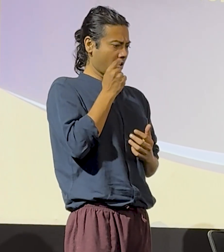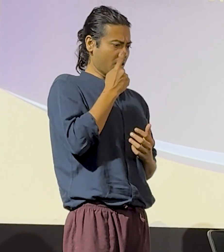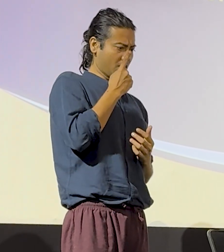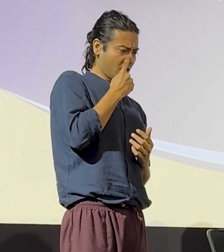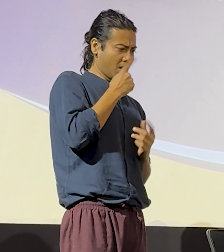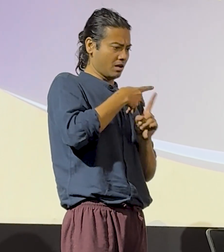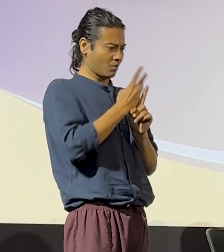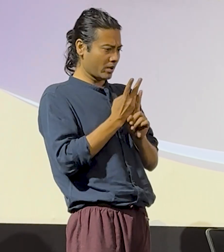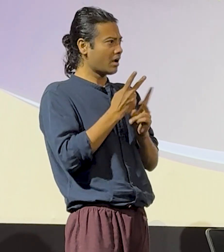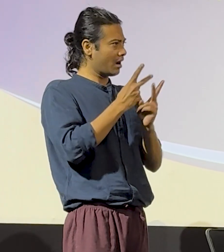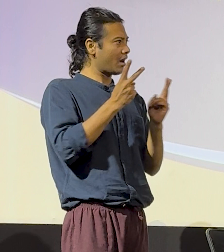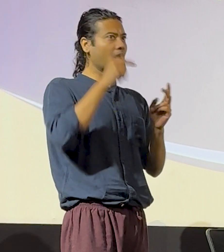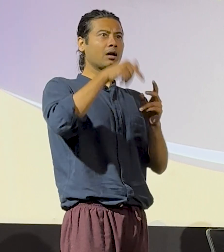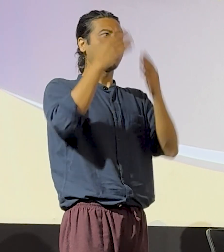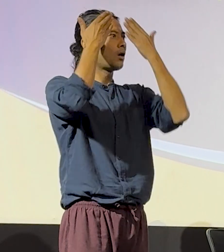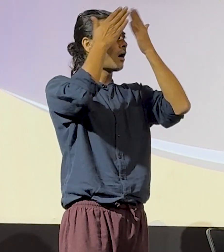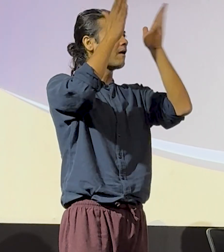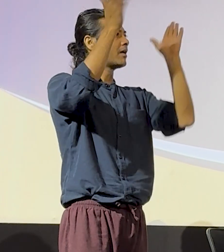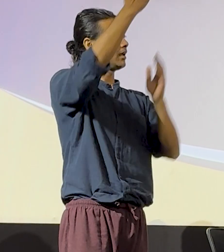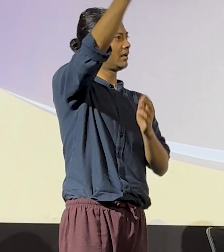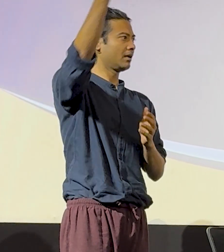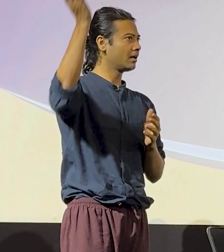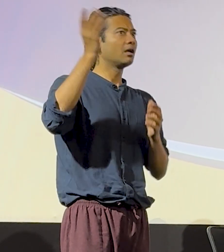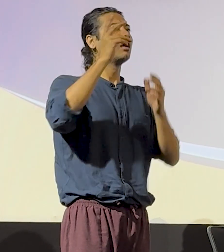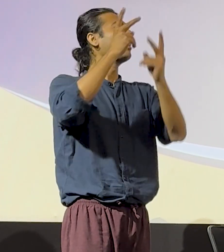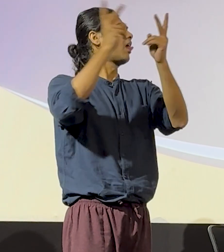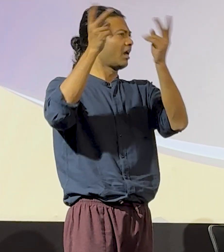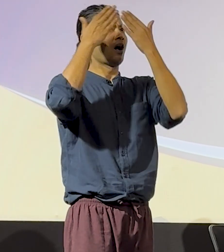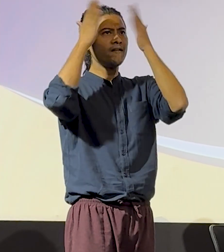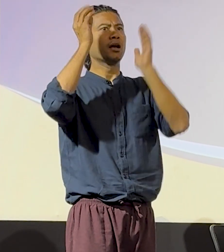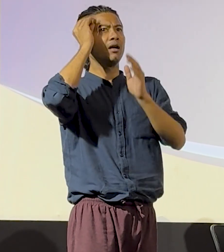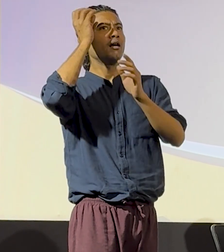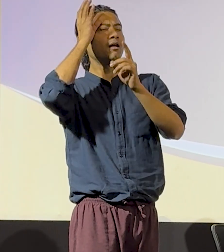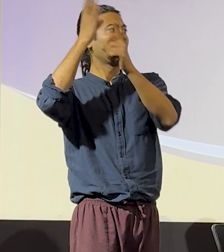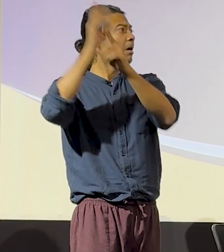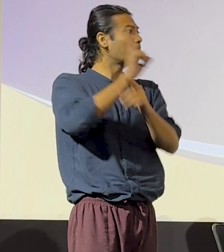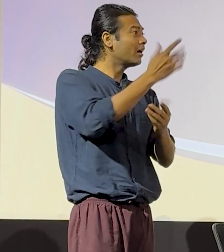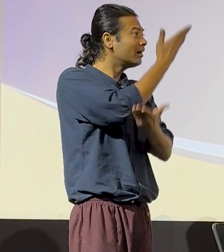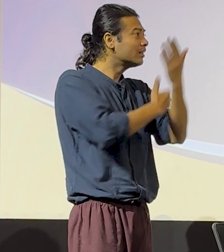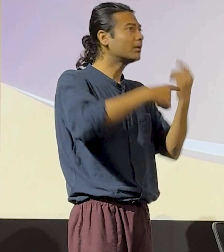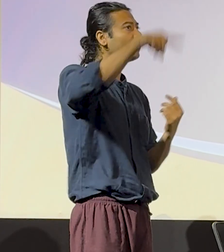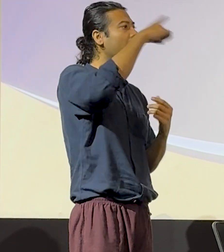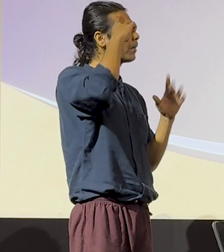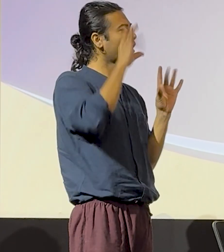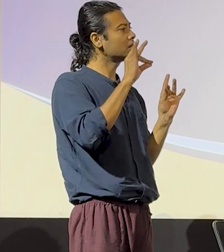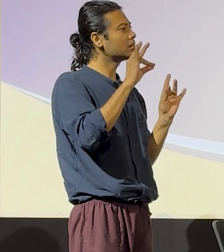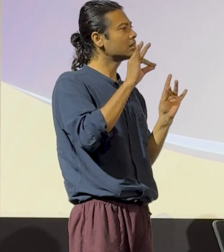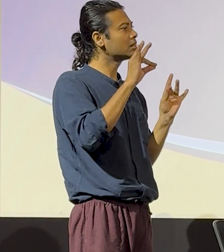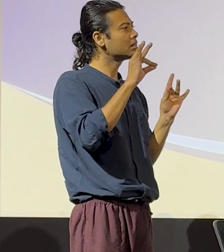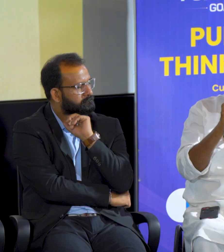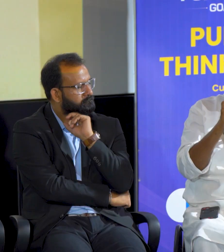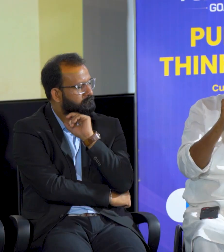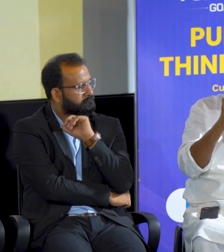this idea of getting that you are already sick. All you need is to be fixed, and if you can't be fixed, then how can you get